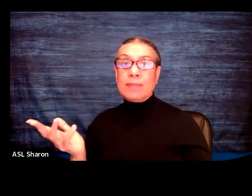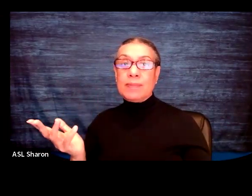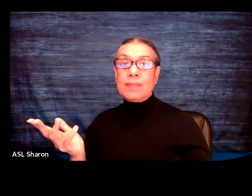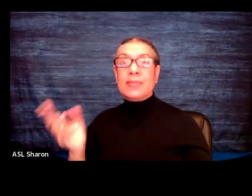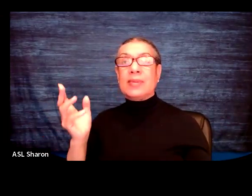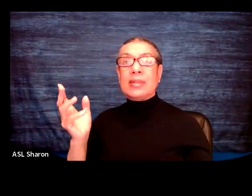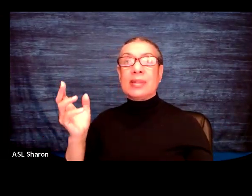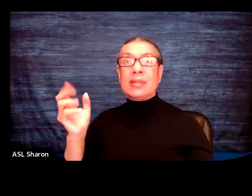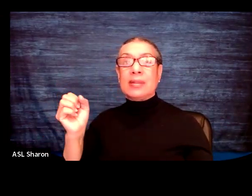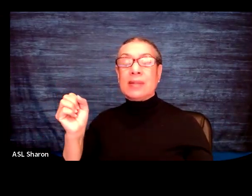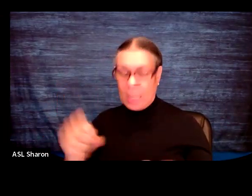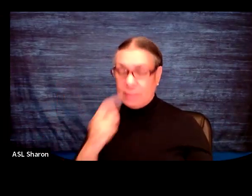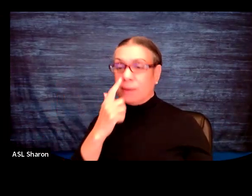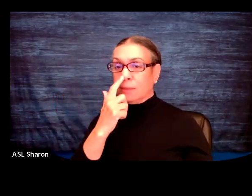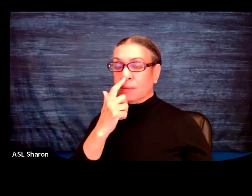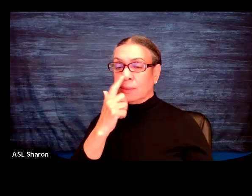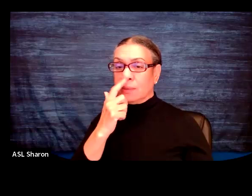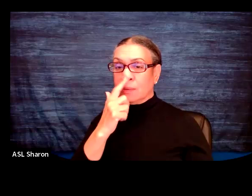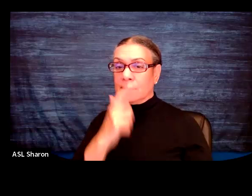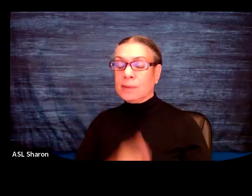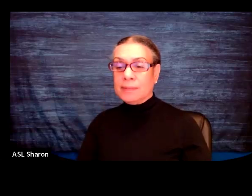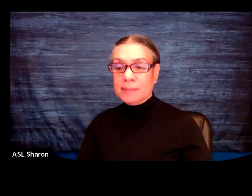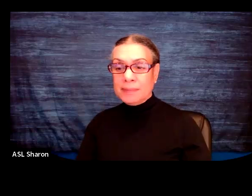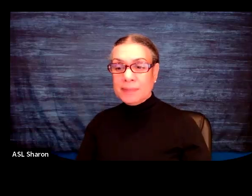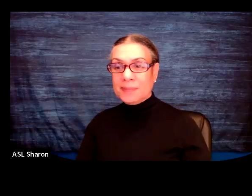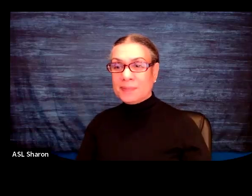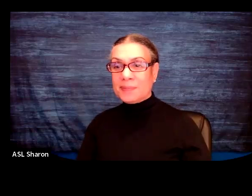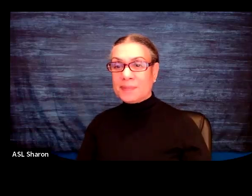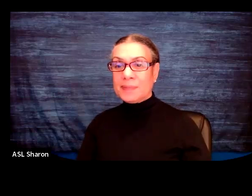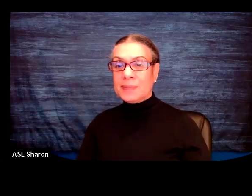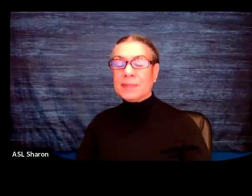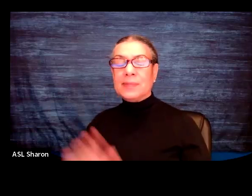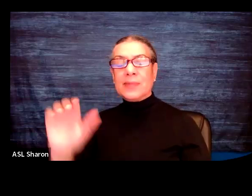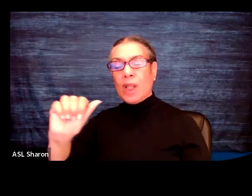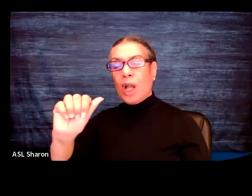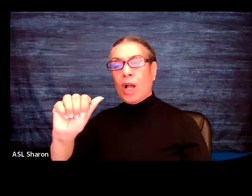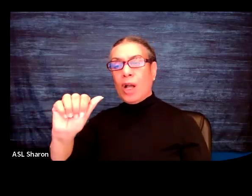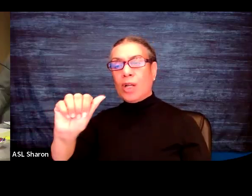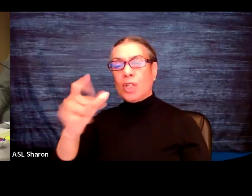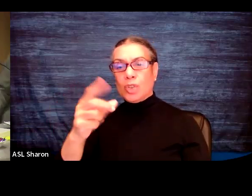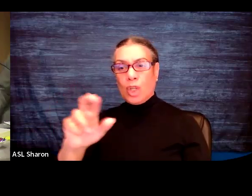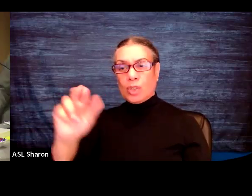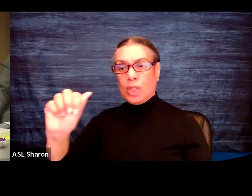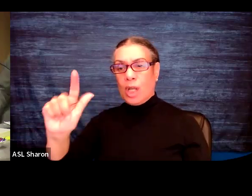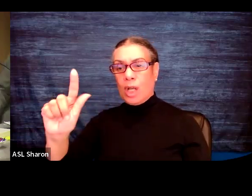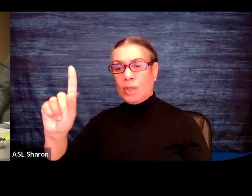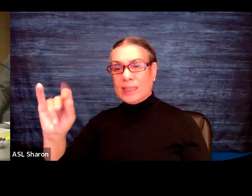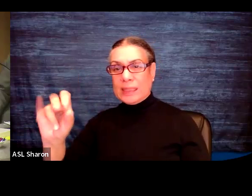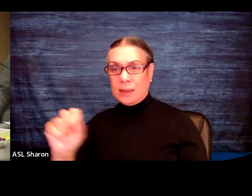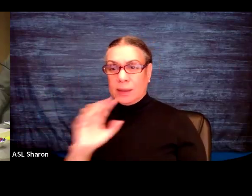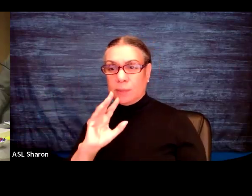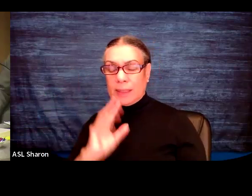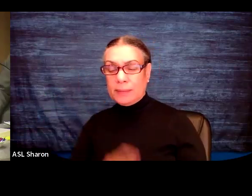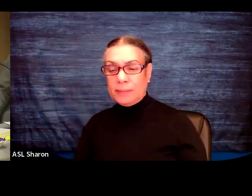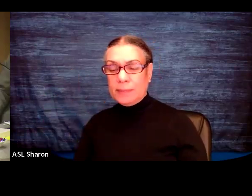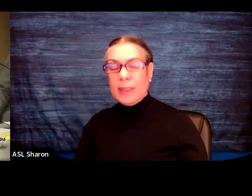yeah. Yes. Yeah, it is. Oh, no, so I mean, I think also, this aligns